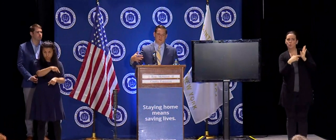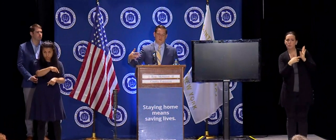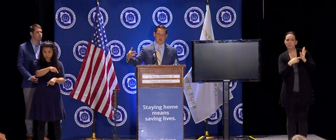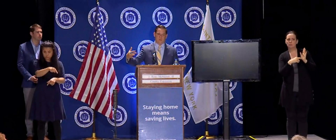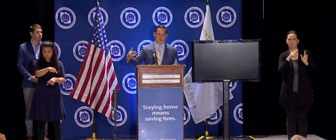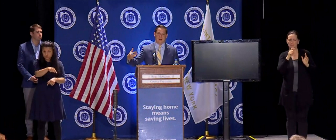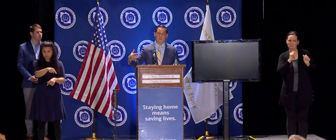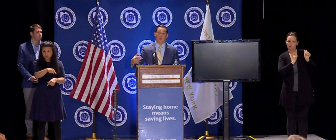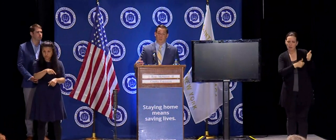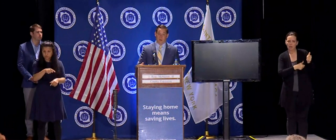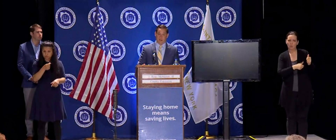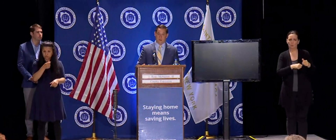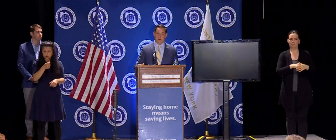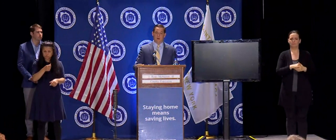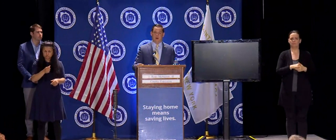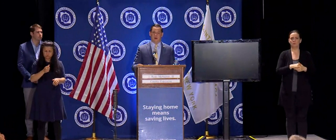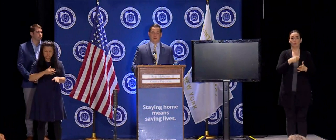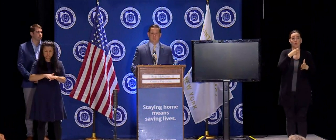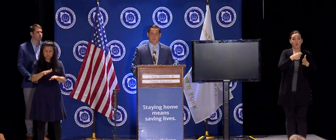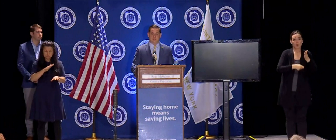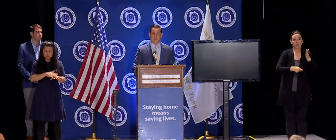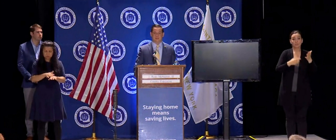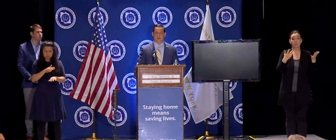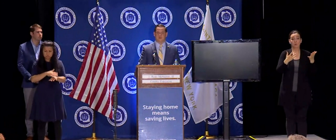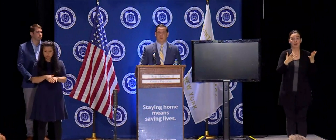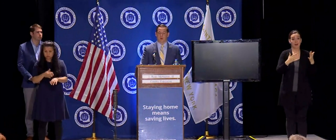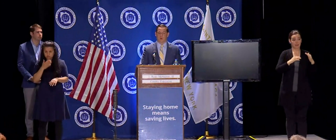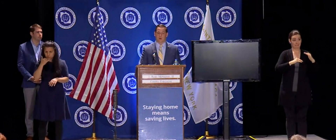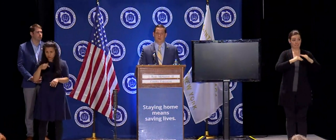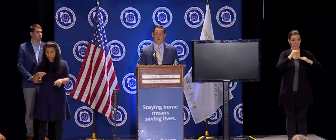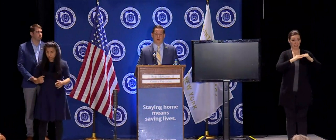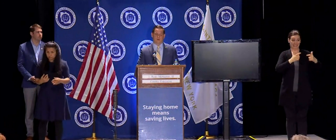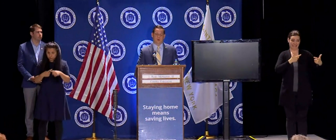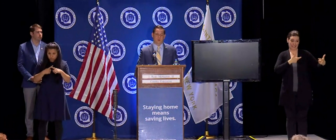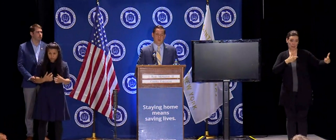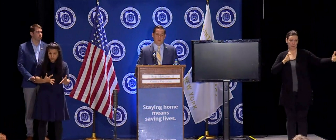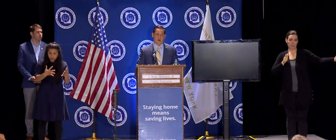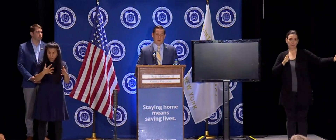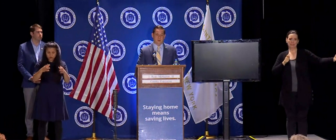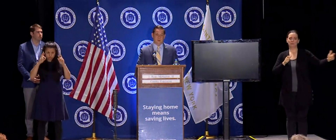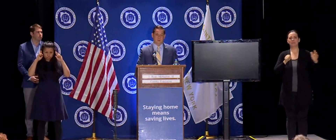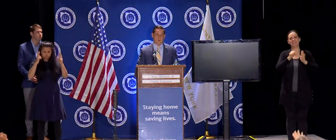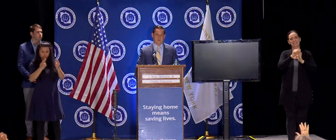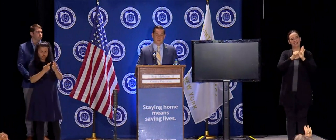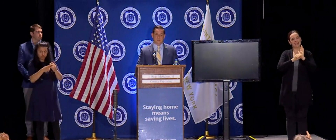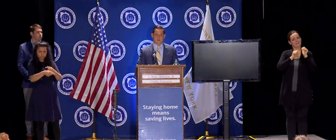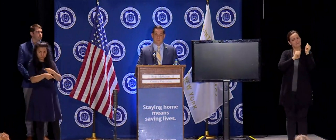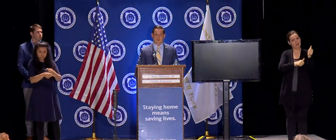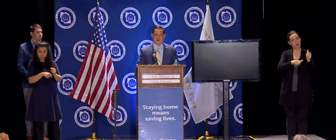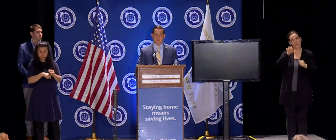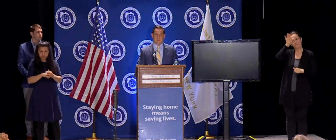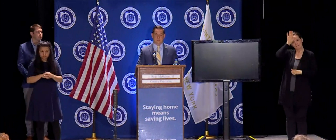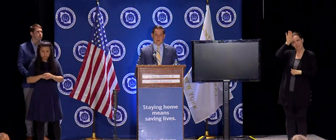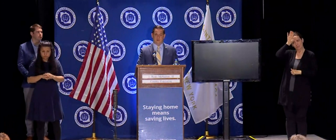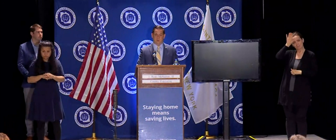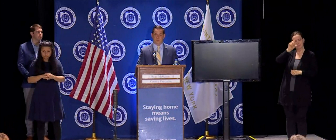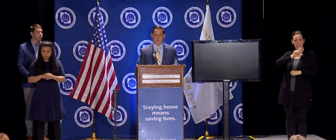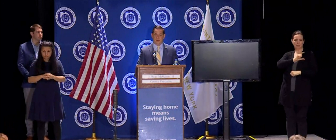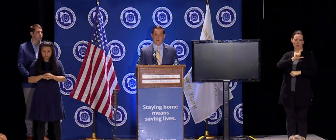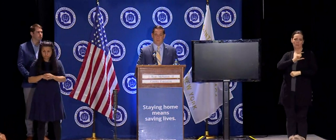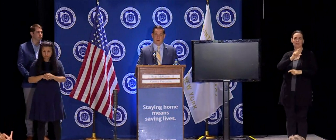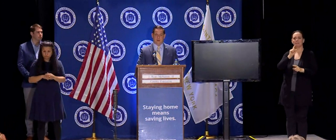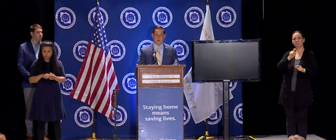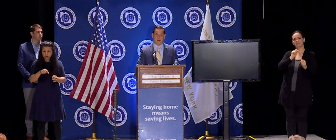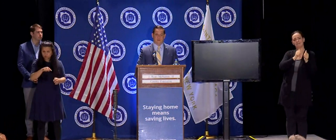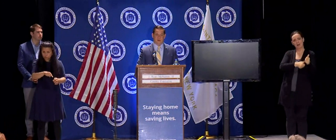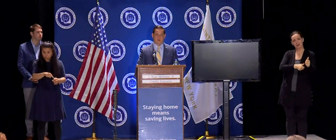cost the developer a lot more money to meet the state fire ordinance there. So this thing has been vetted every which